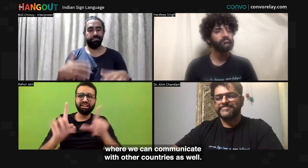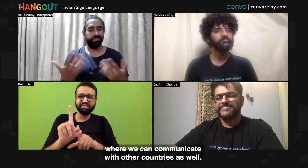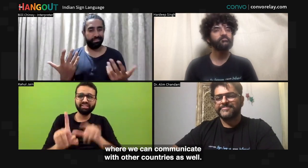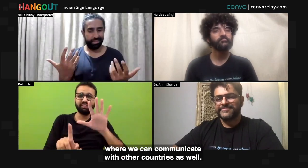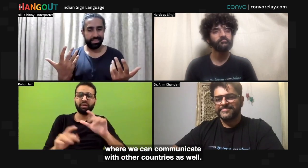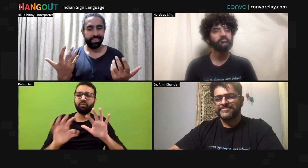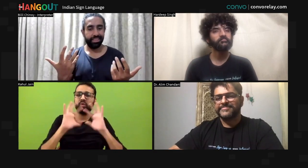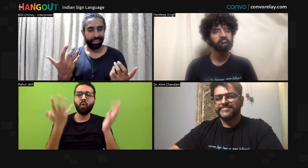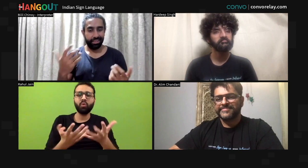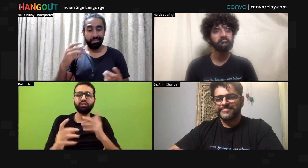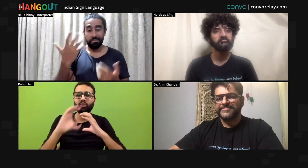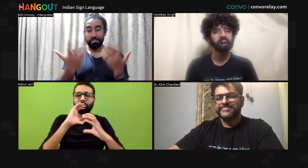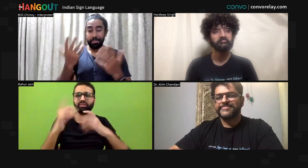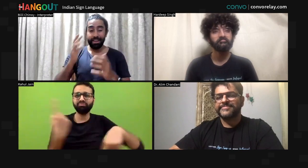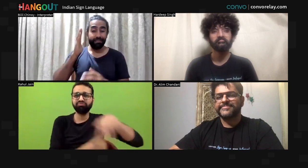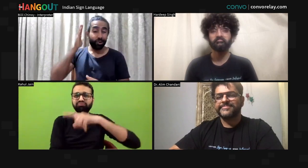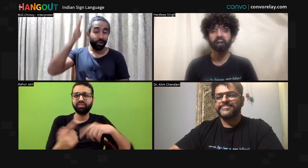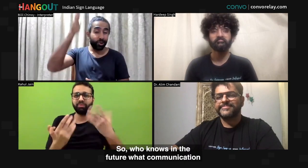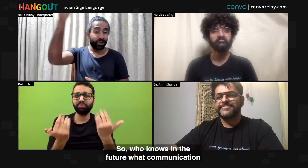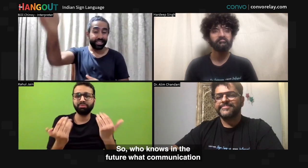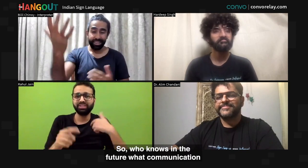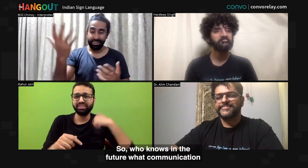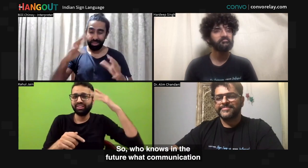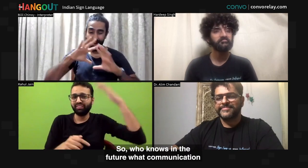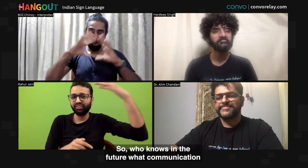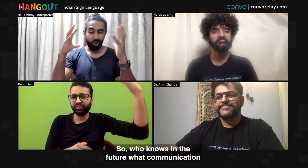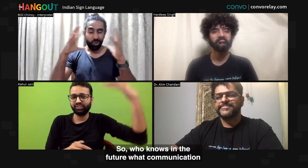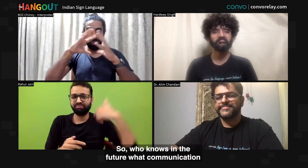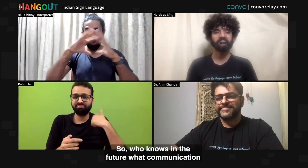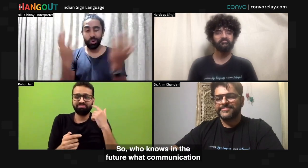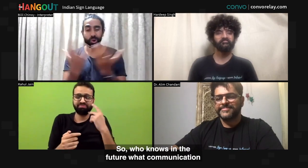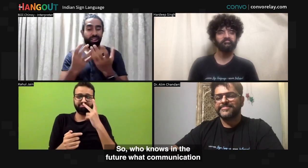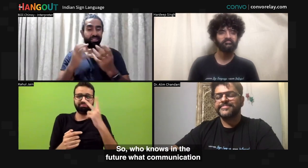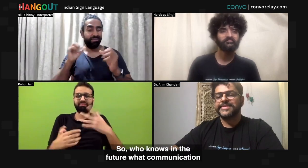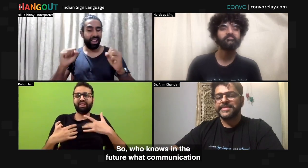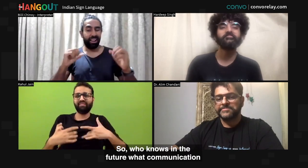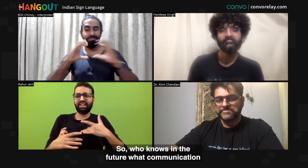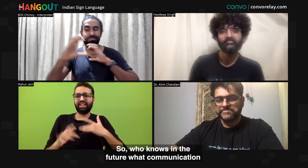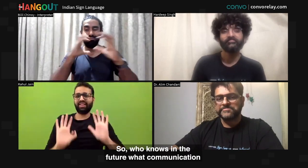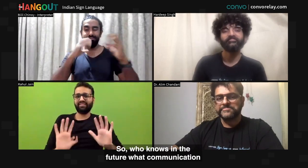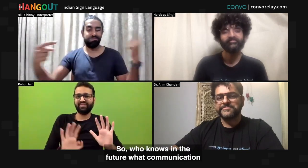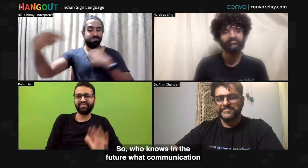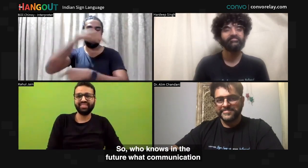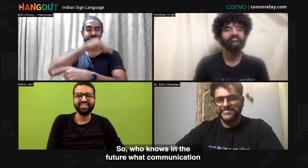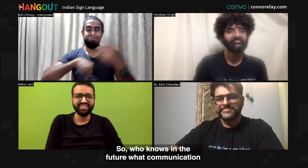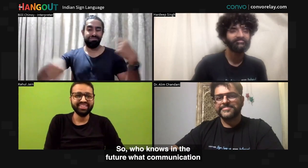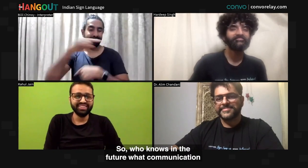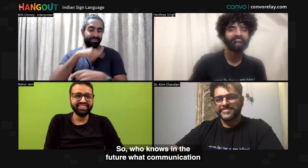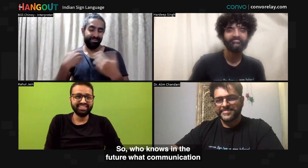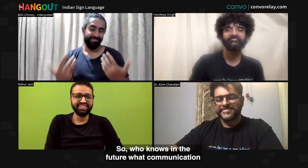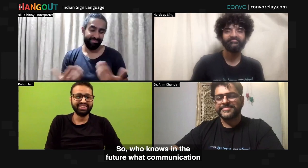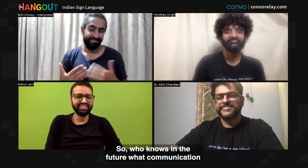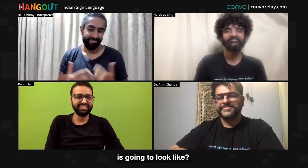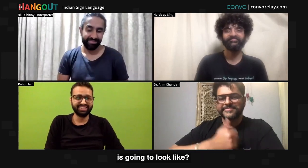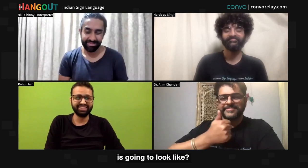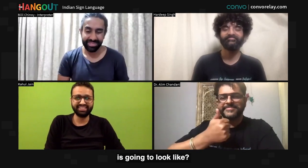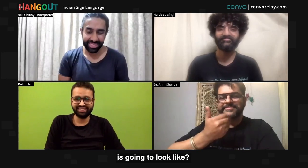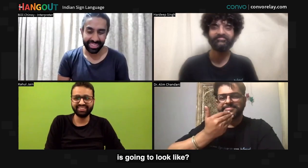as well. So, who knows, in the future, what communication is going to look like.